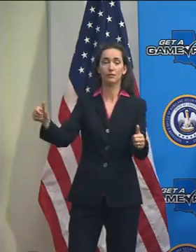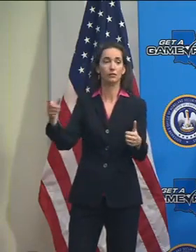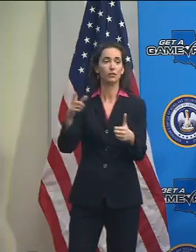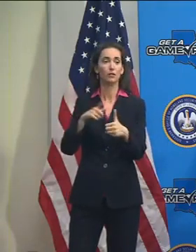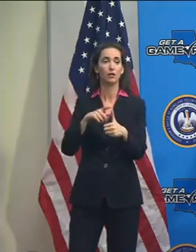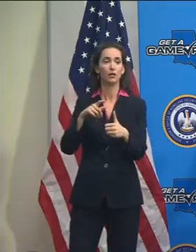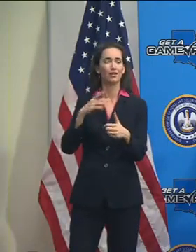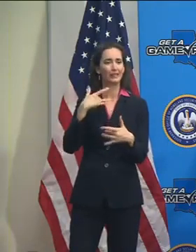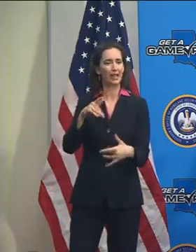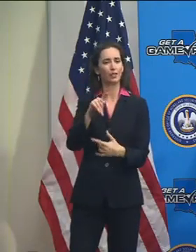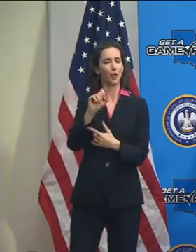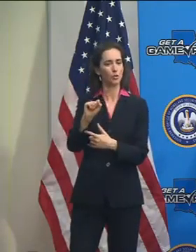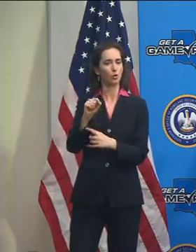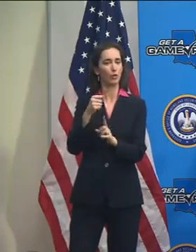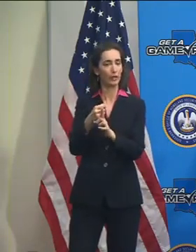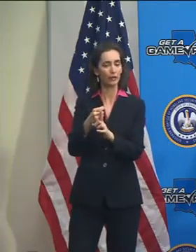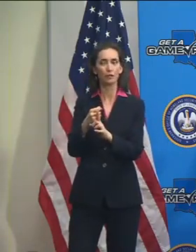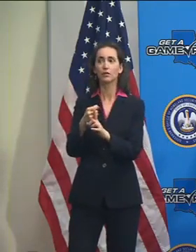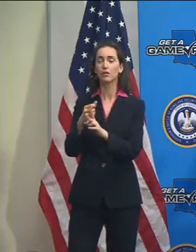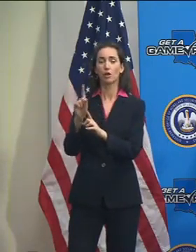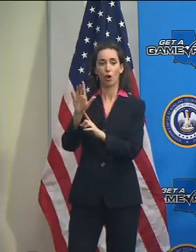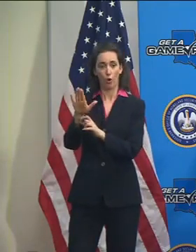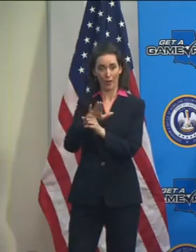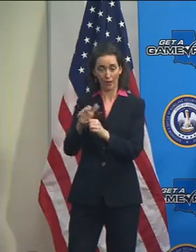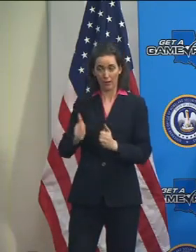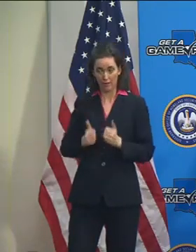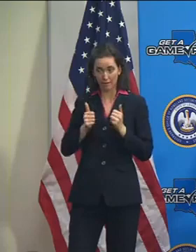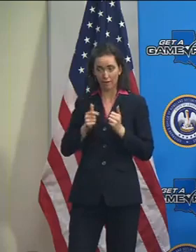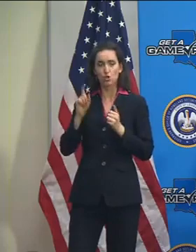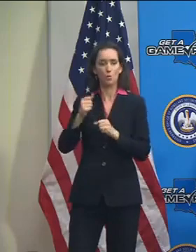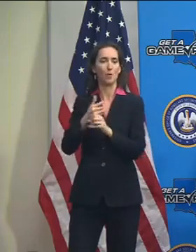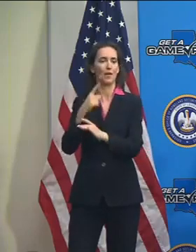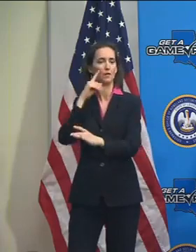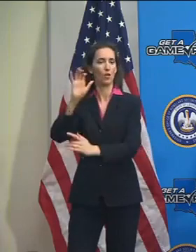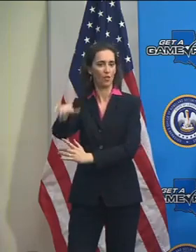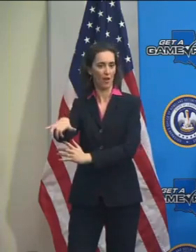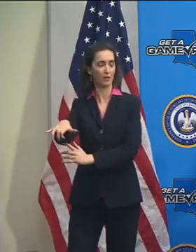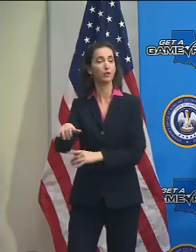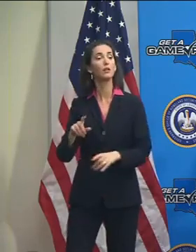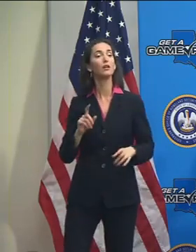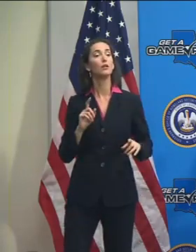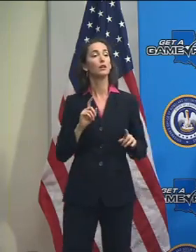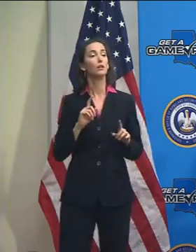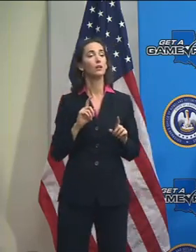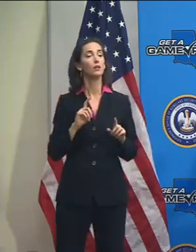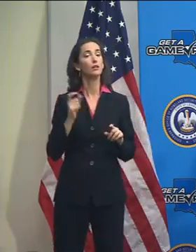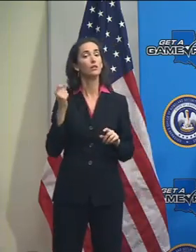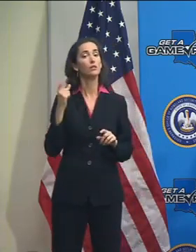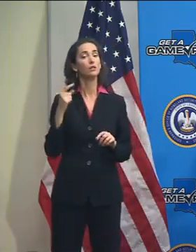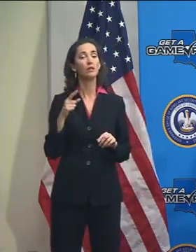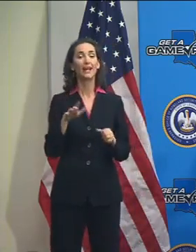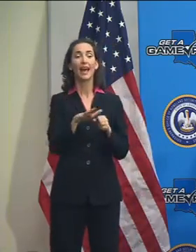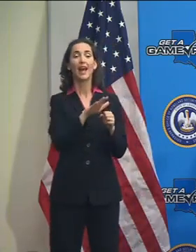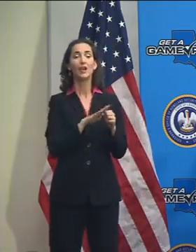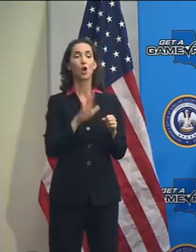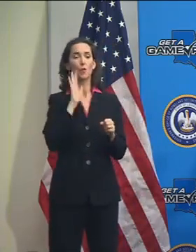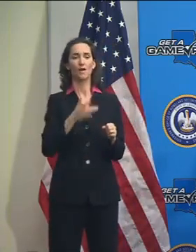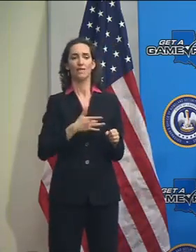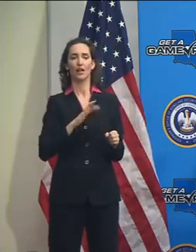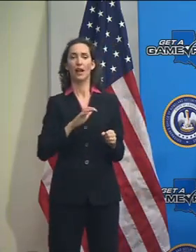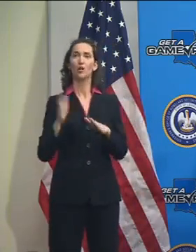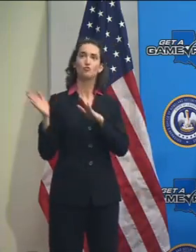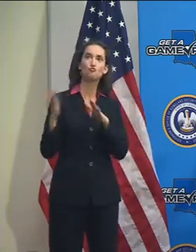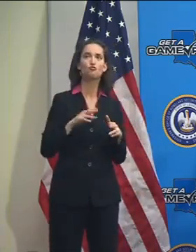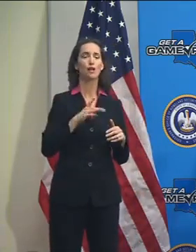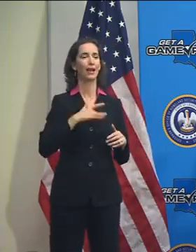the tropical storm hitting the area that they reside in. As it comes to whether they will see hurricane conditions,